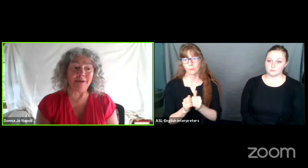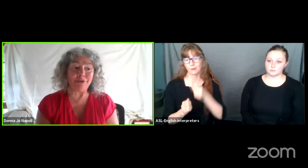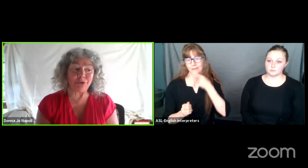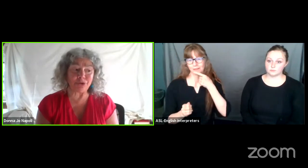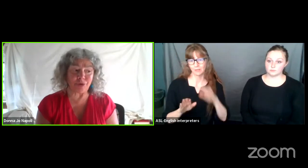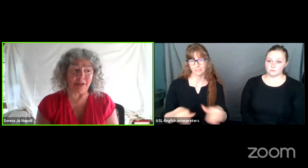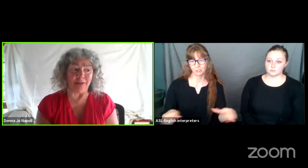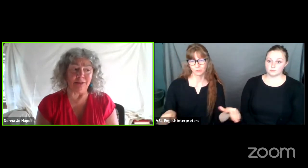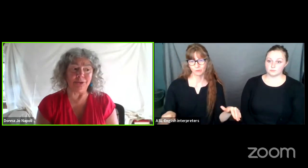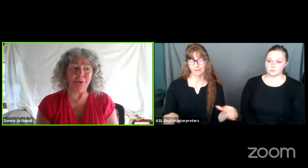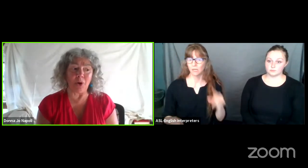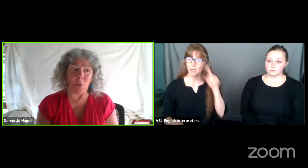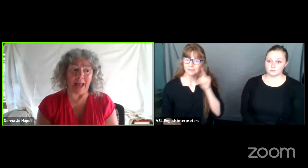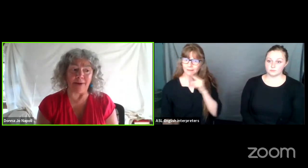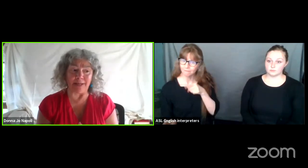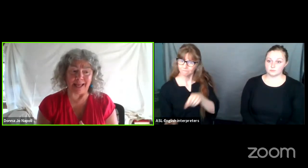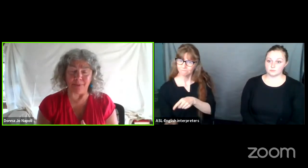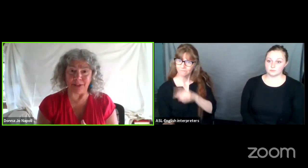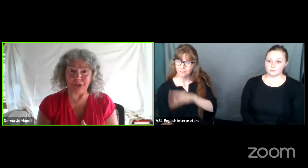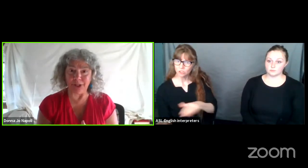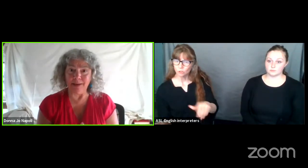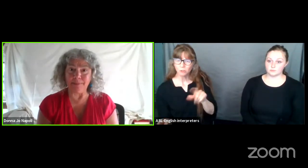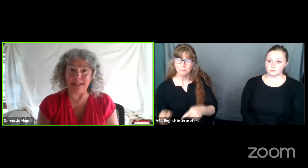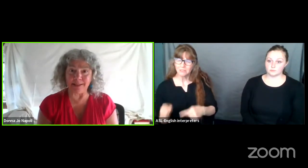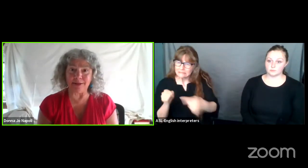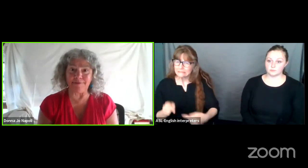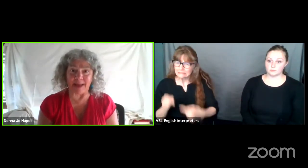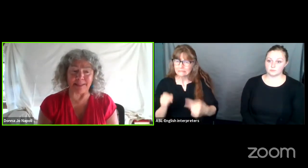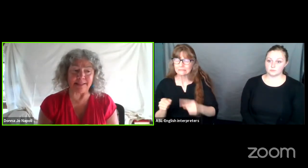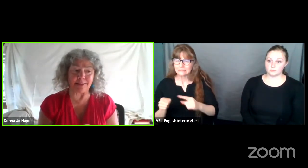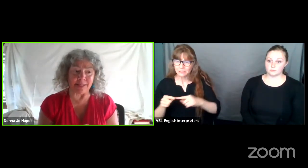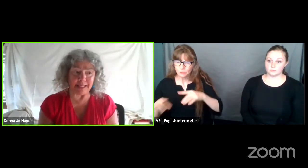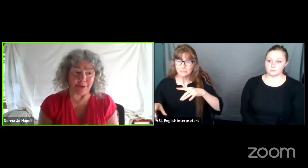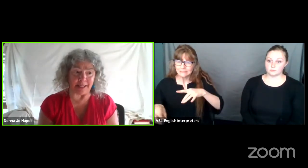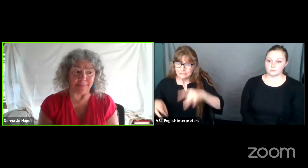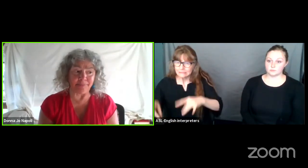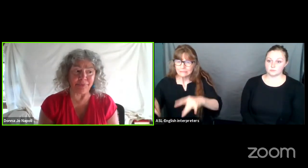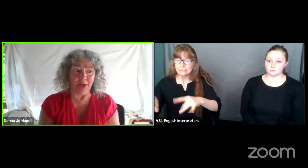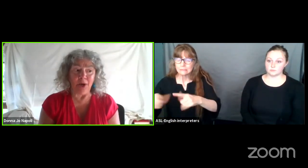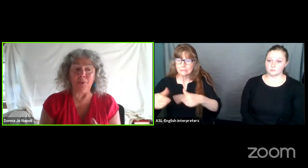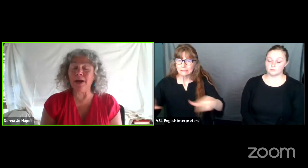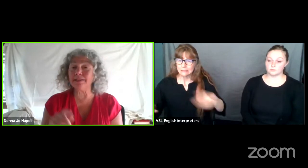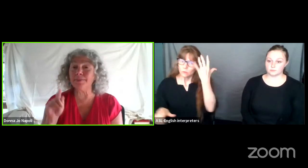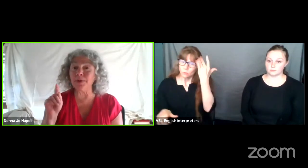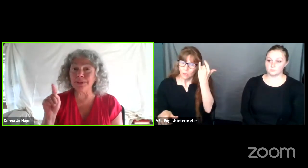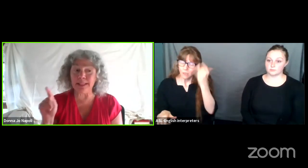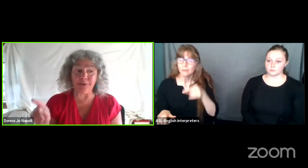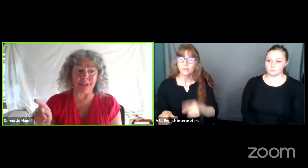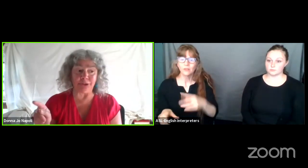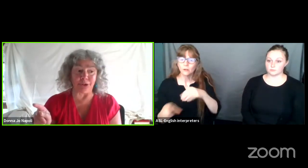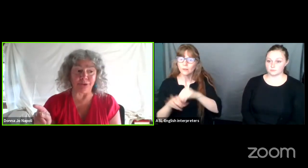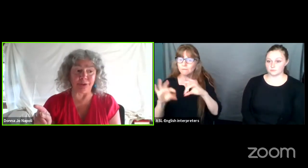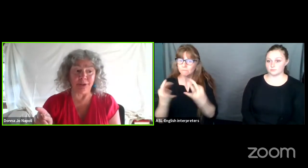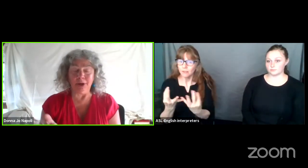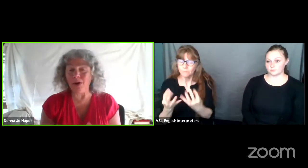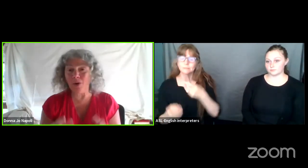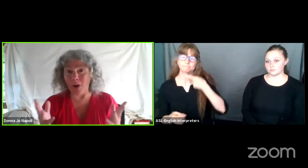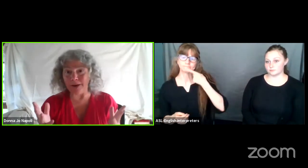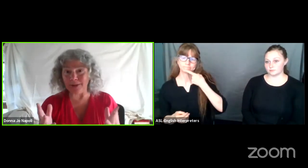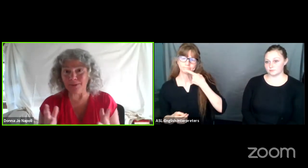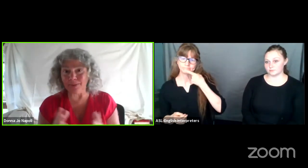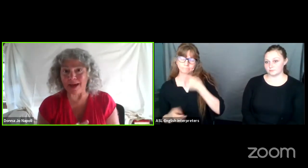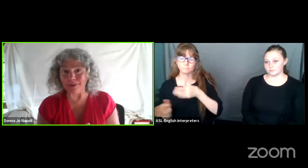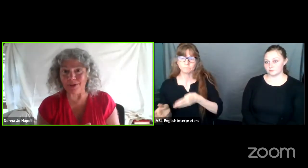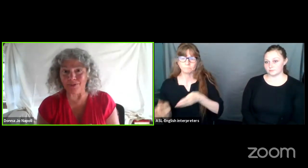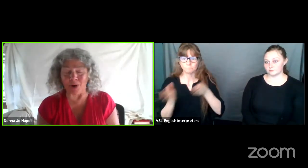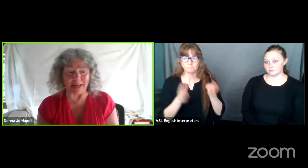children have to struggle to acquire language because their families are hearing, whereas most hearing children